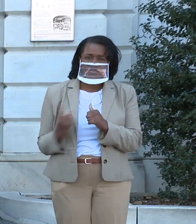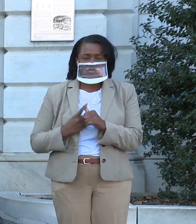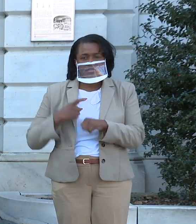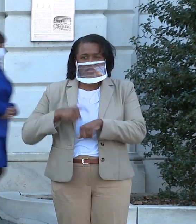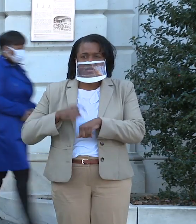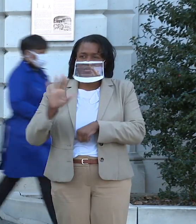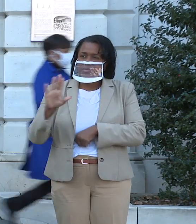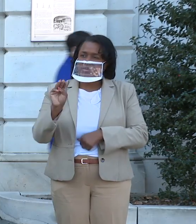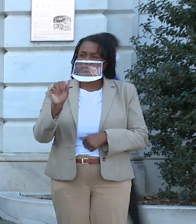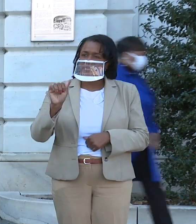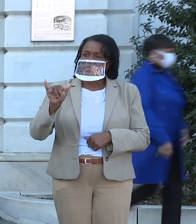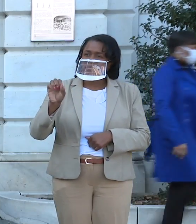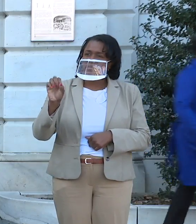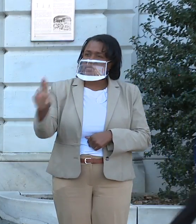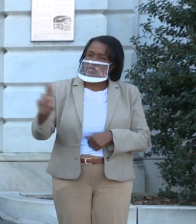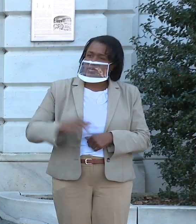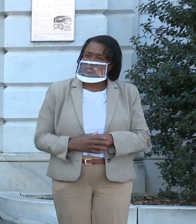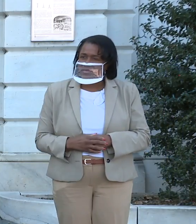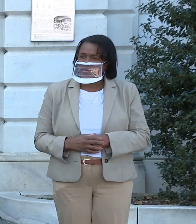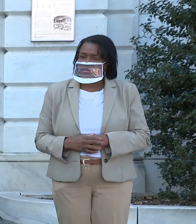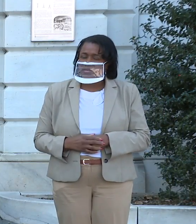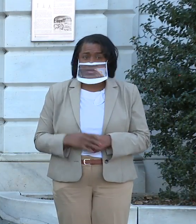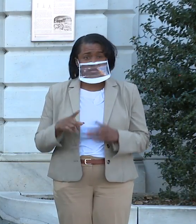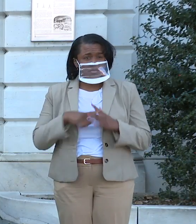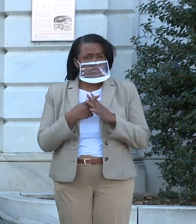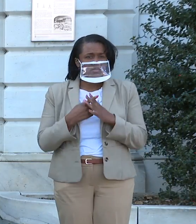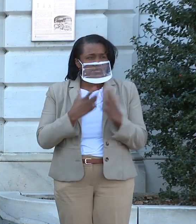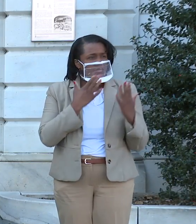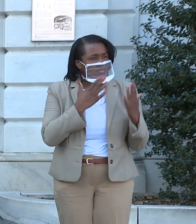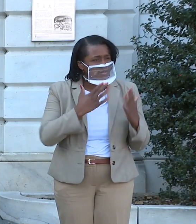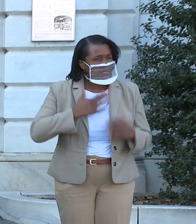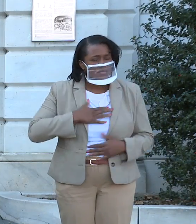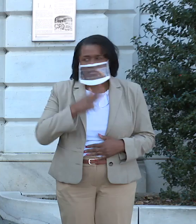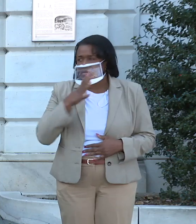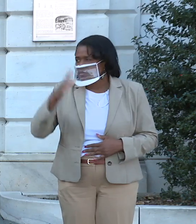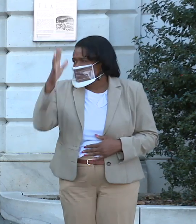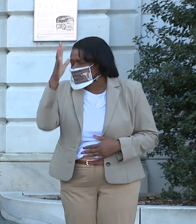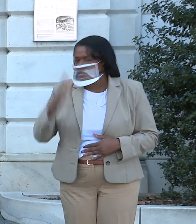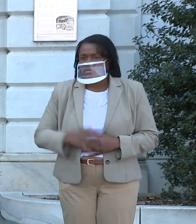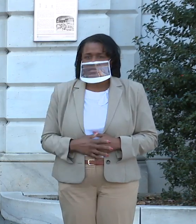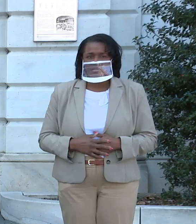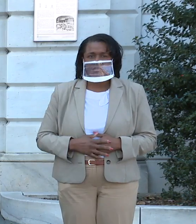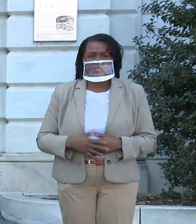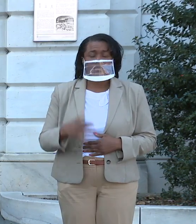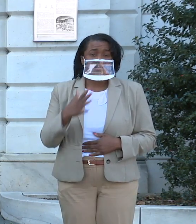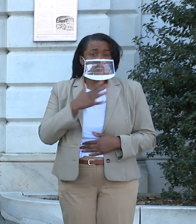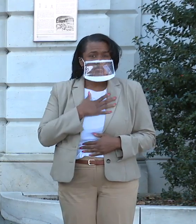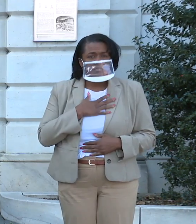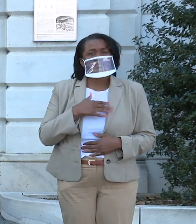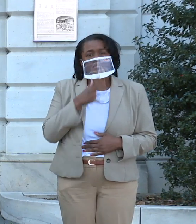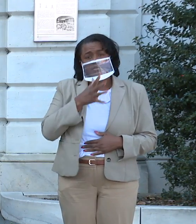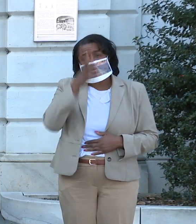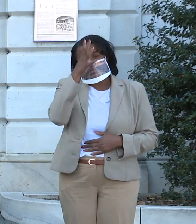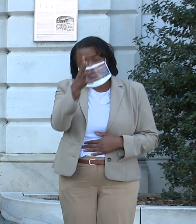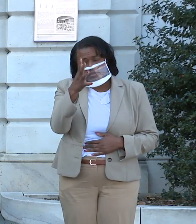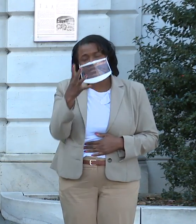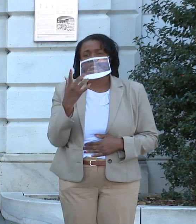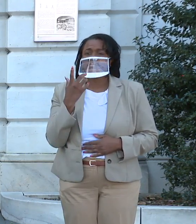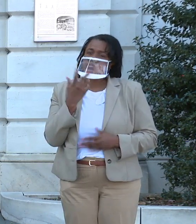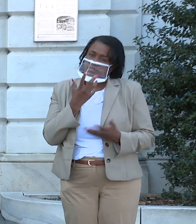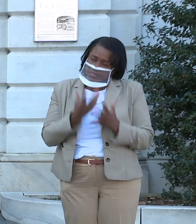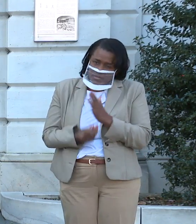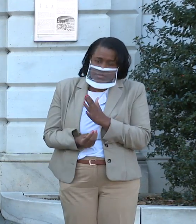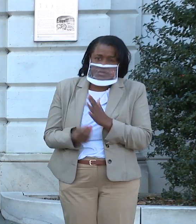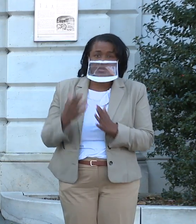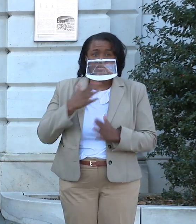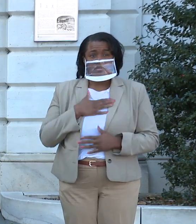time as your mayor. Let me start by thanking my parents, my dearly departed grandparents, my colleagues